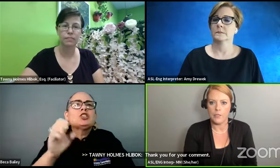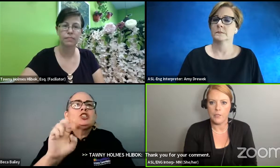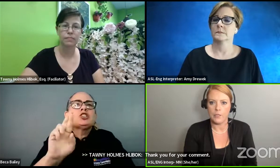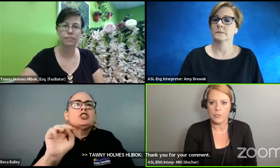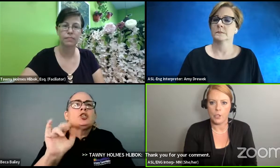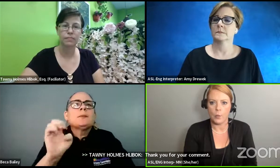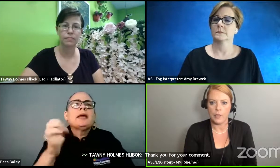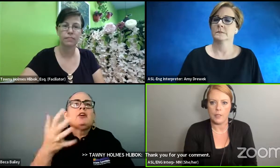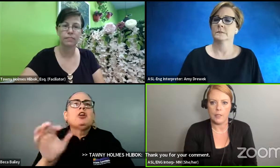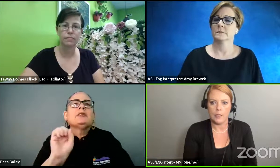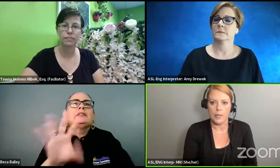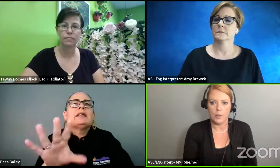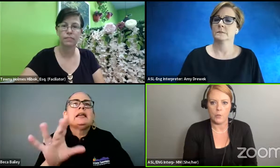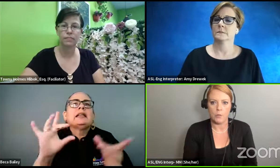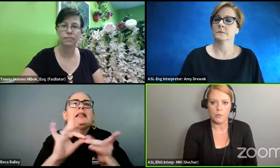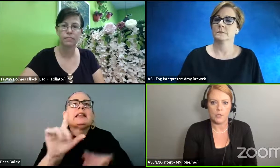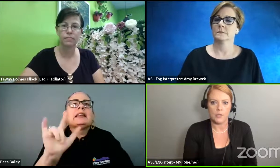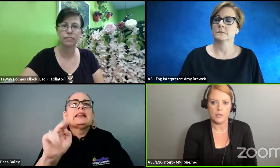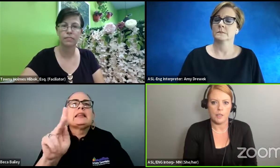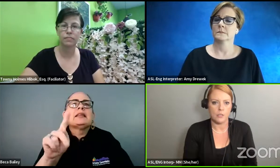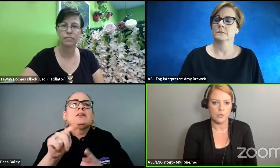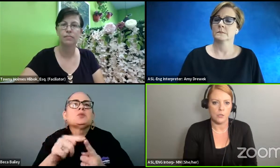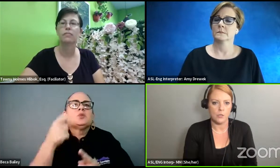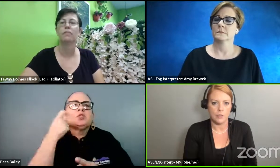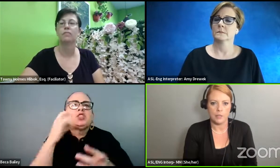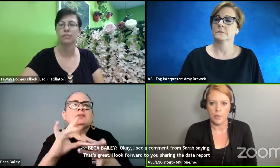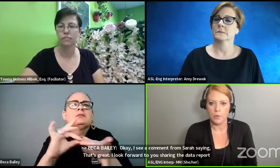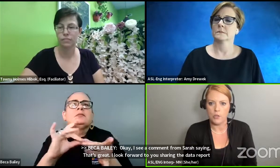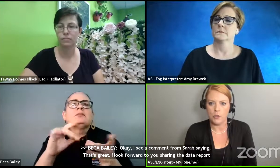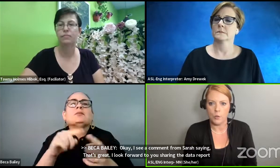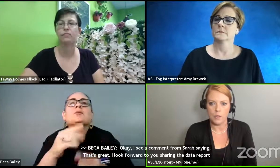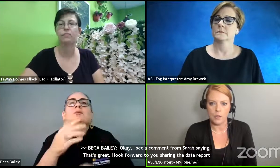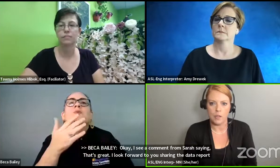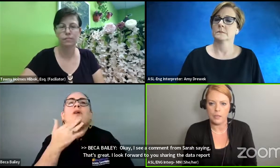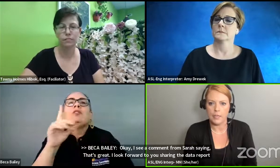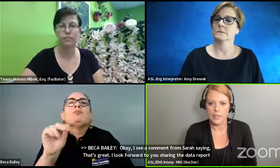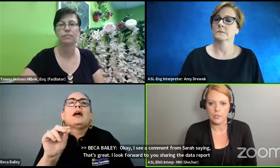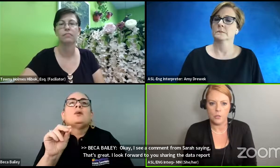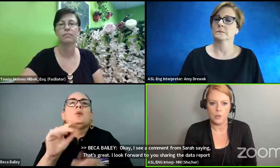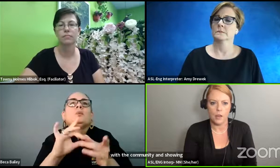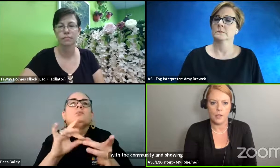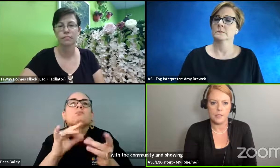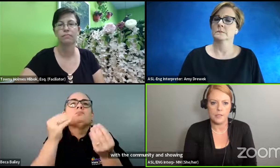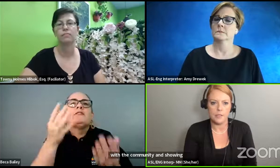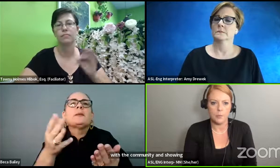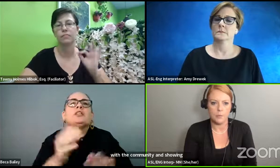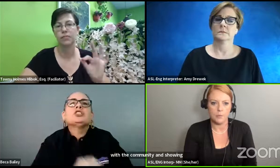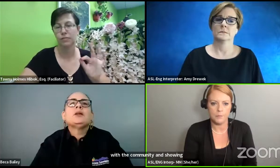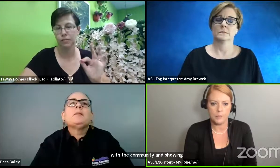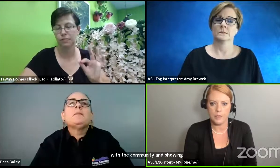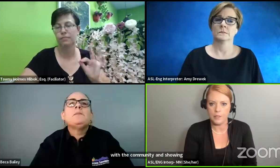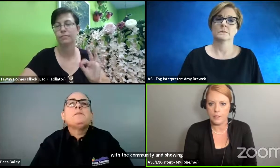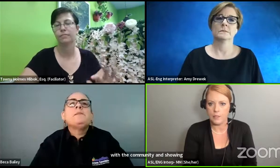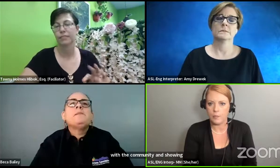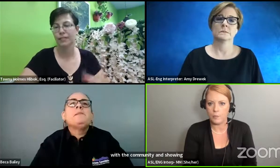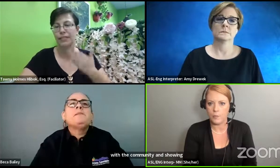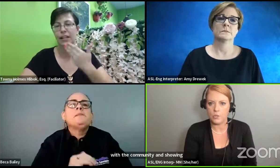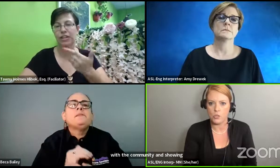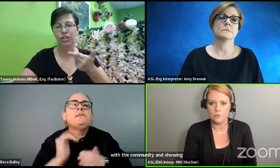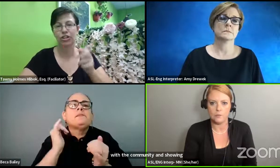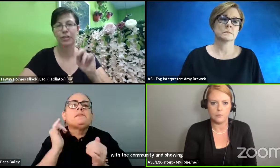the community and showing language proficiency levels of using language. And then there was a link to the Odyssey